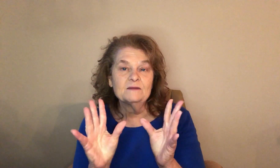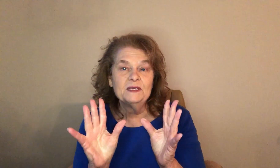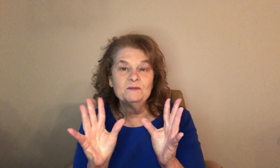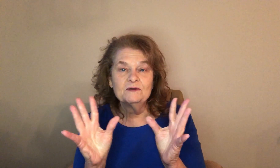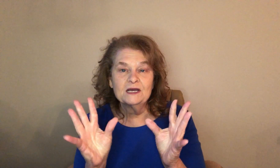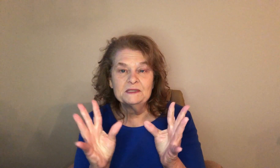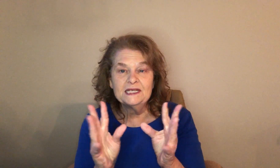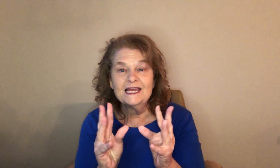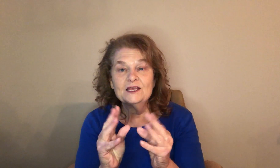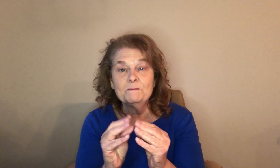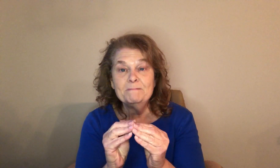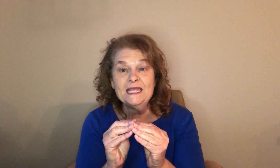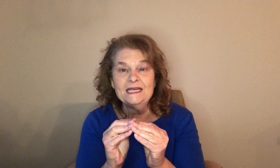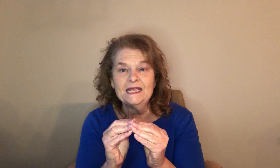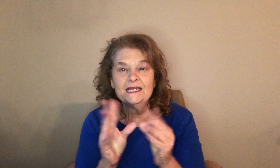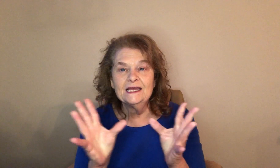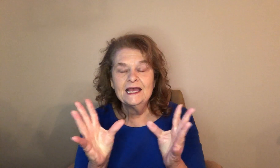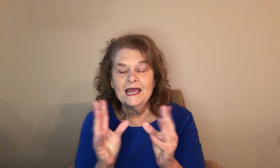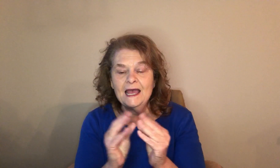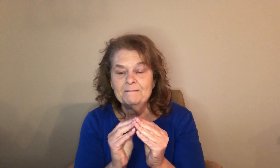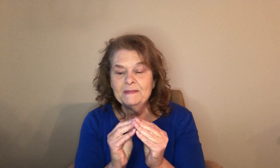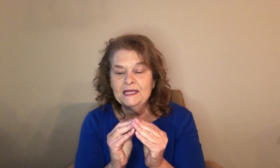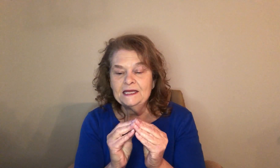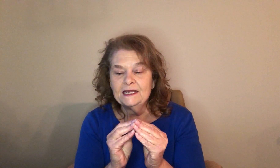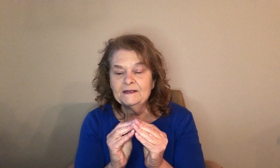people coming together, meeting,